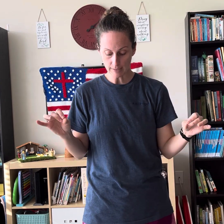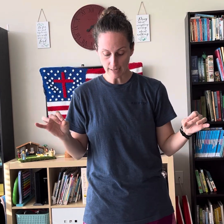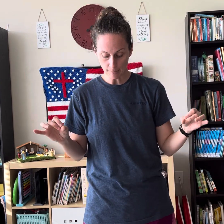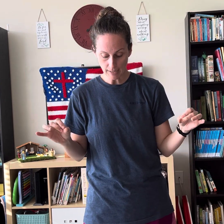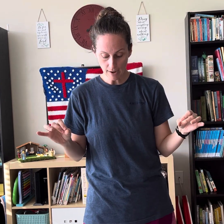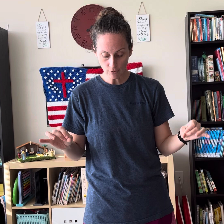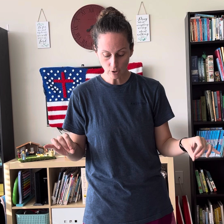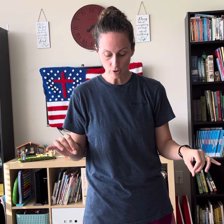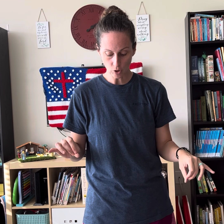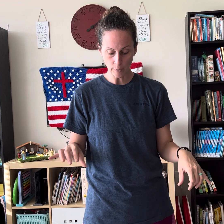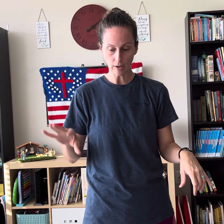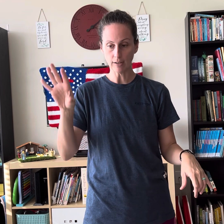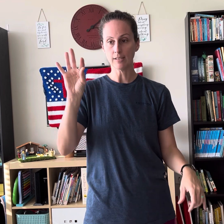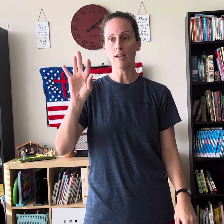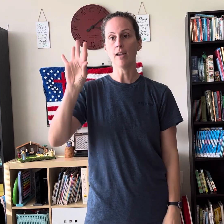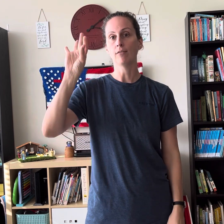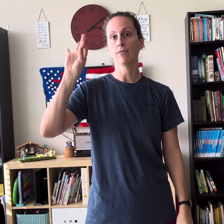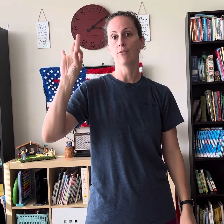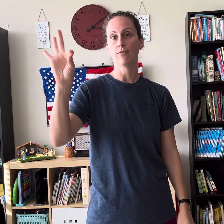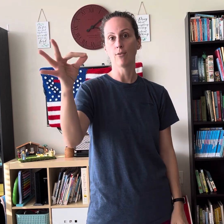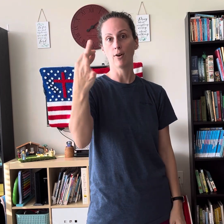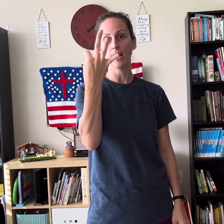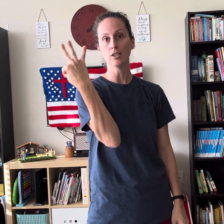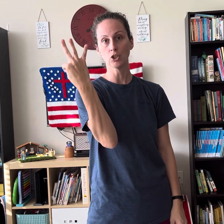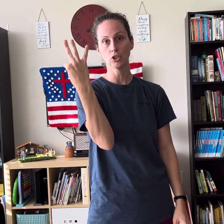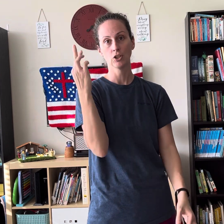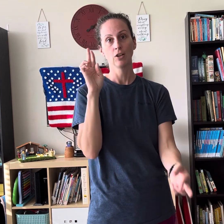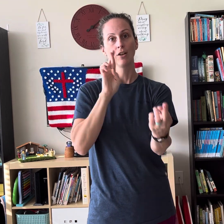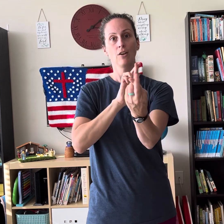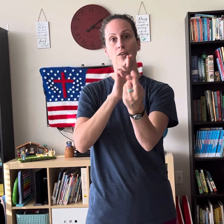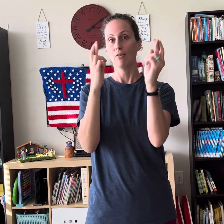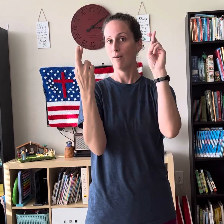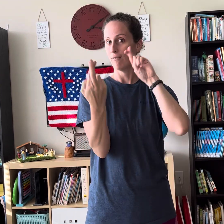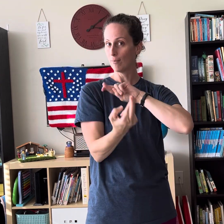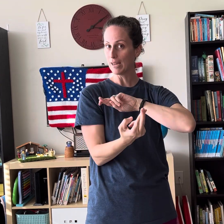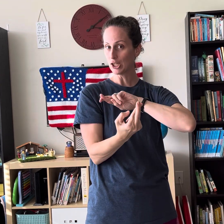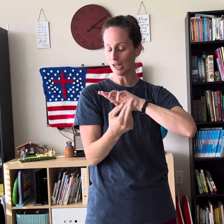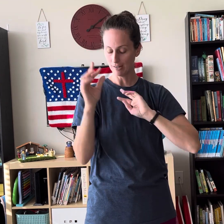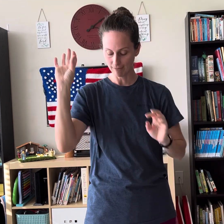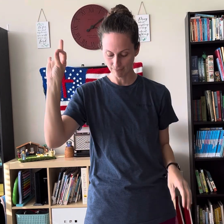named after. So we are going to sign French Reformation.